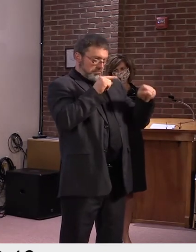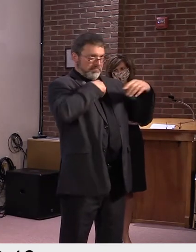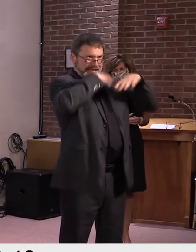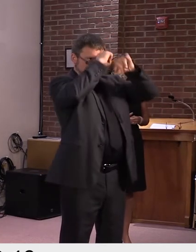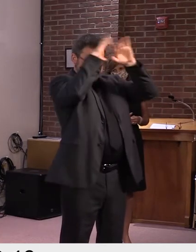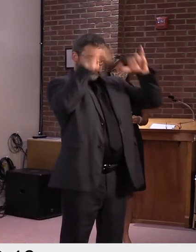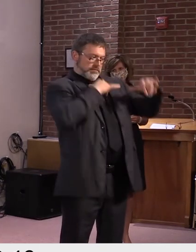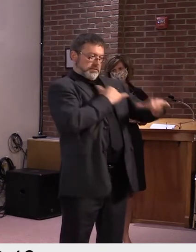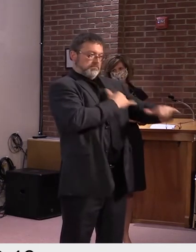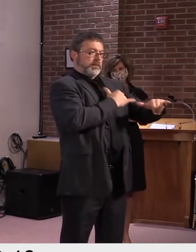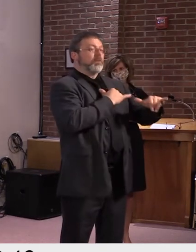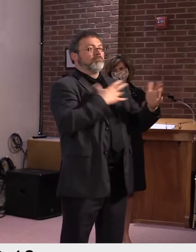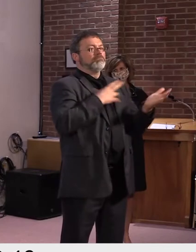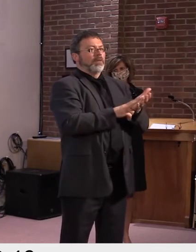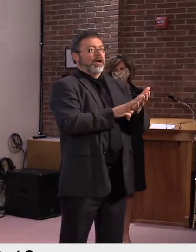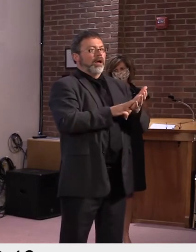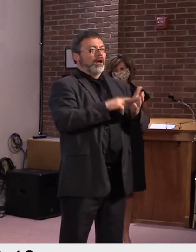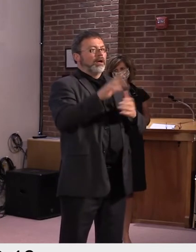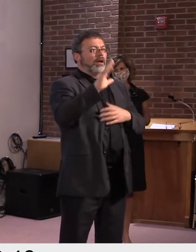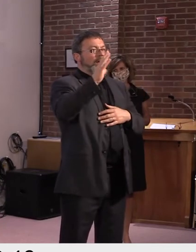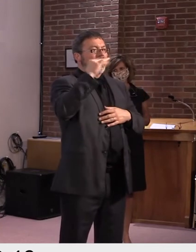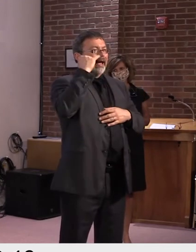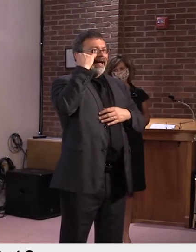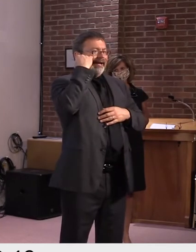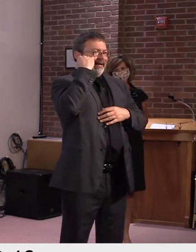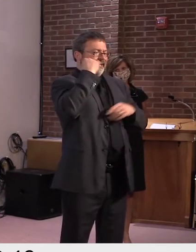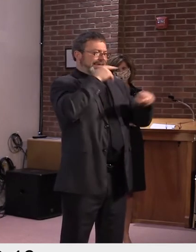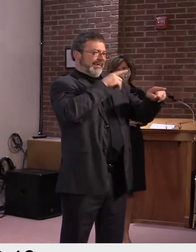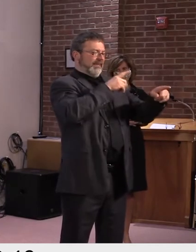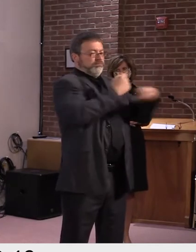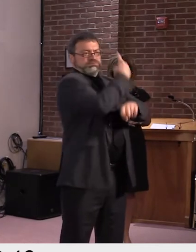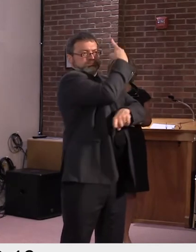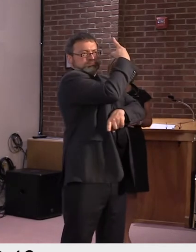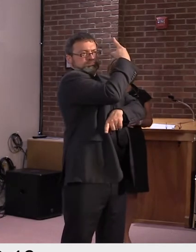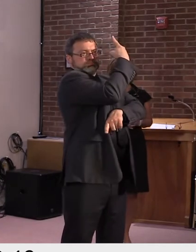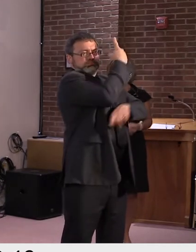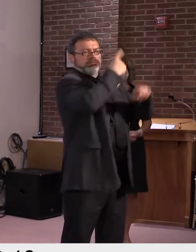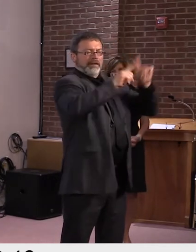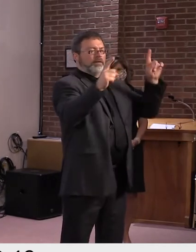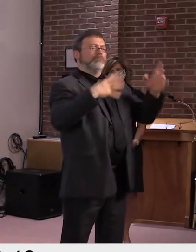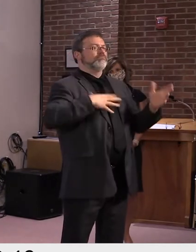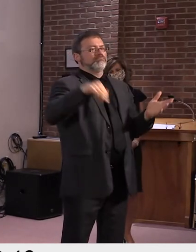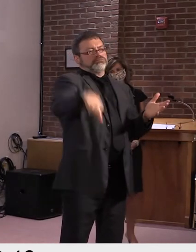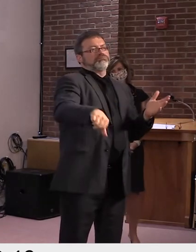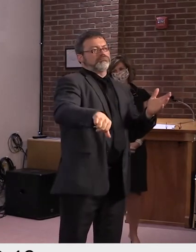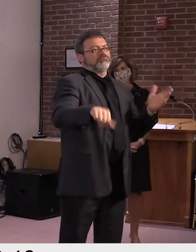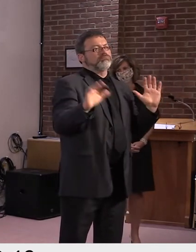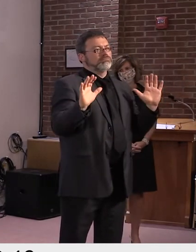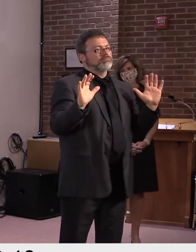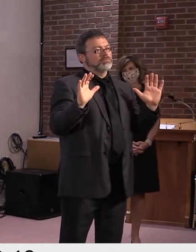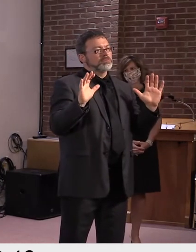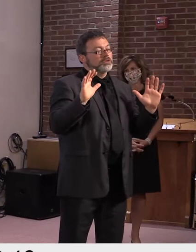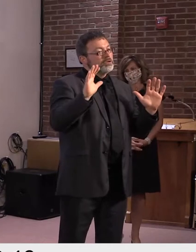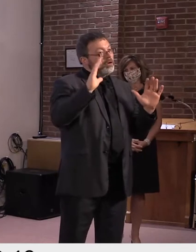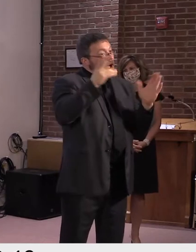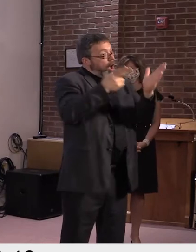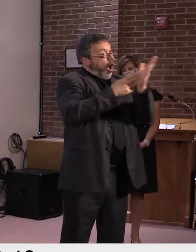through, and will not be vetoing it if it comes over as was planned. But we haven't seen the bill yet.